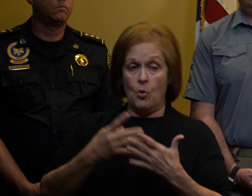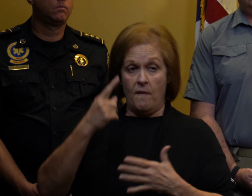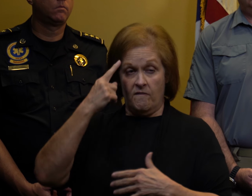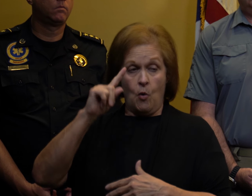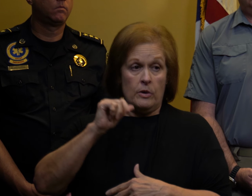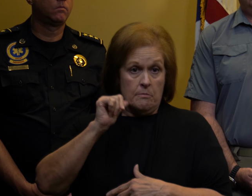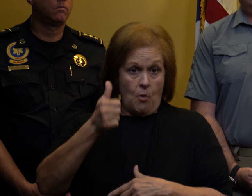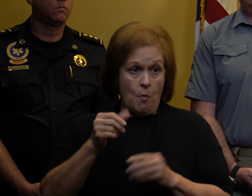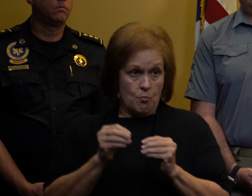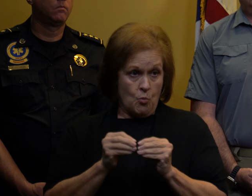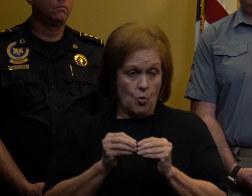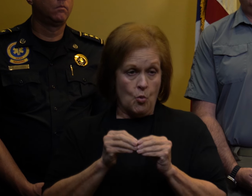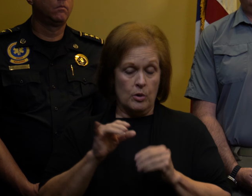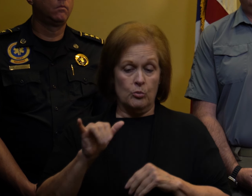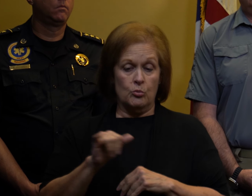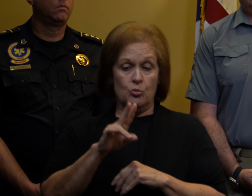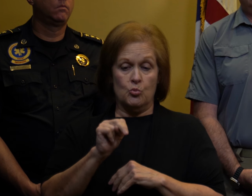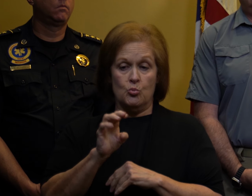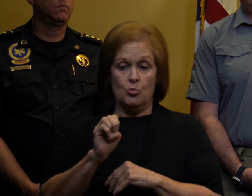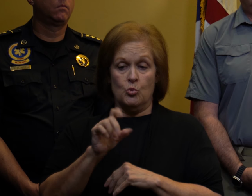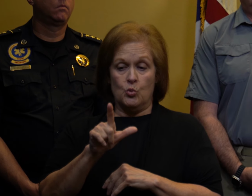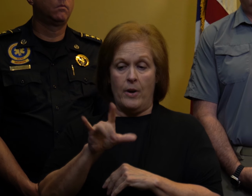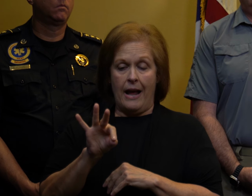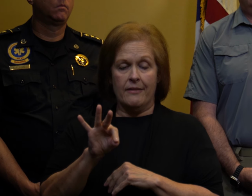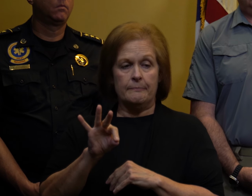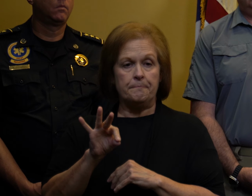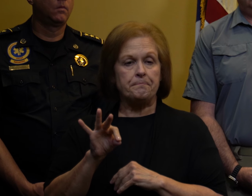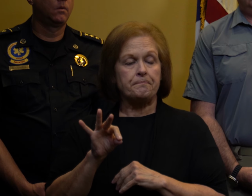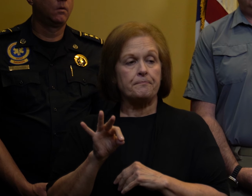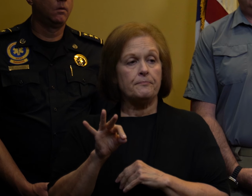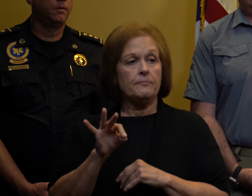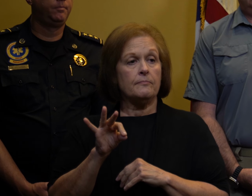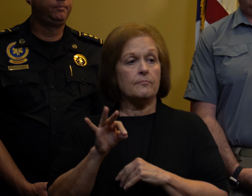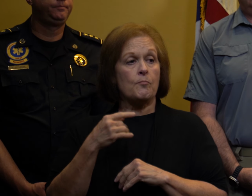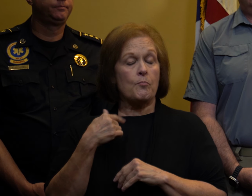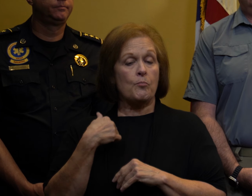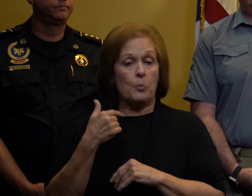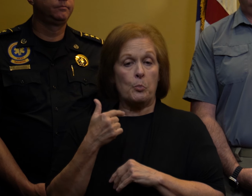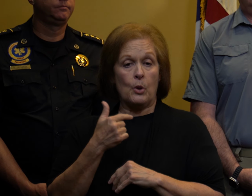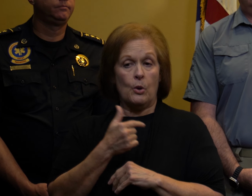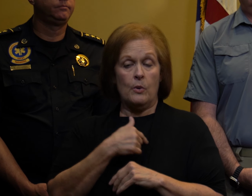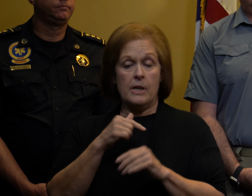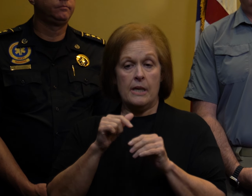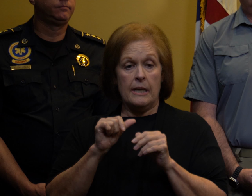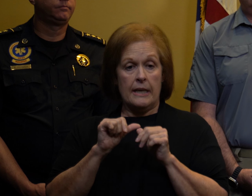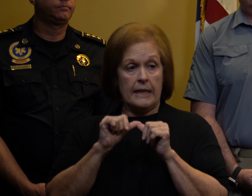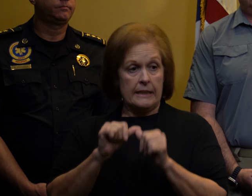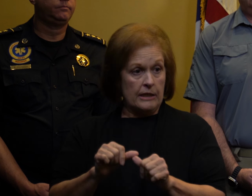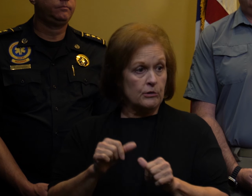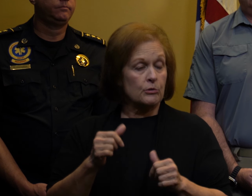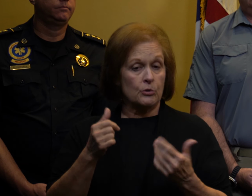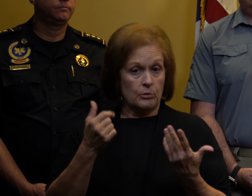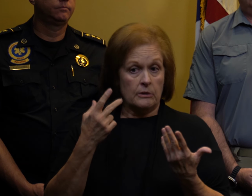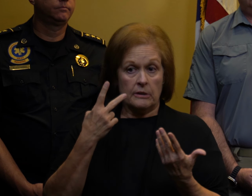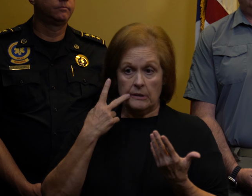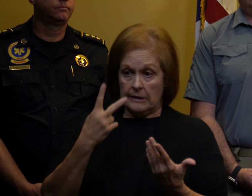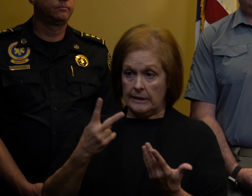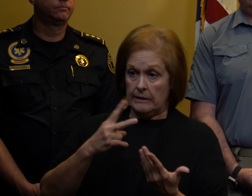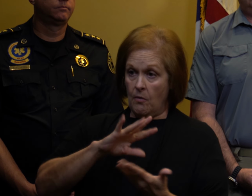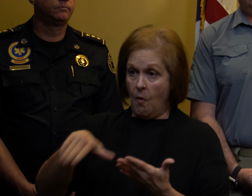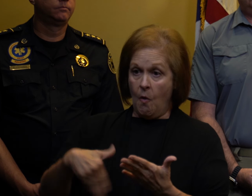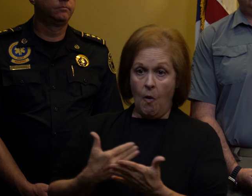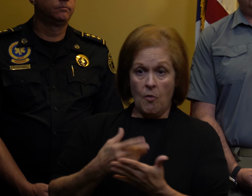tomorrow, June the 29th. So continuing again to look at a holistic approach